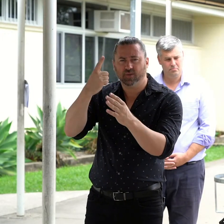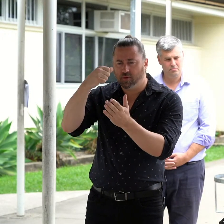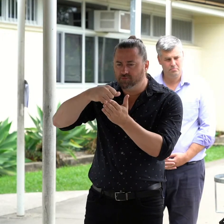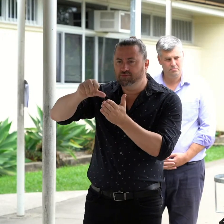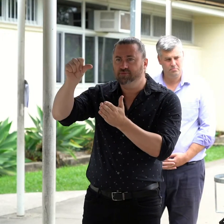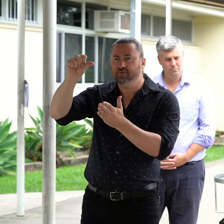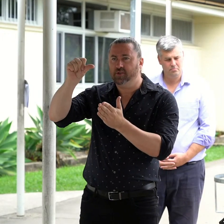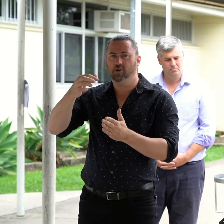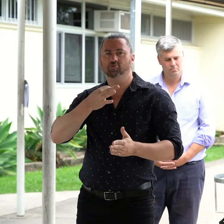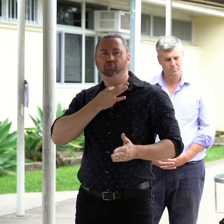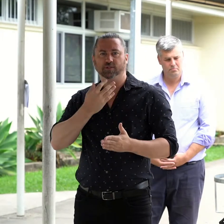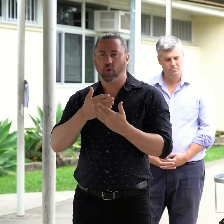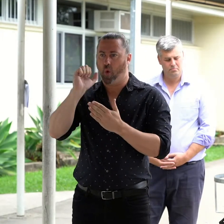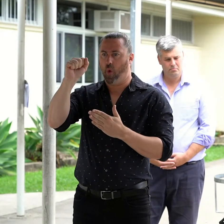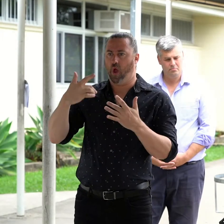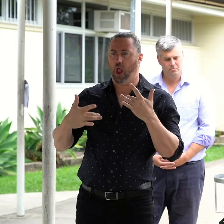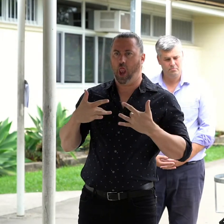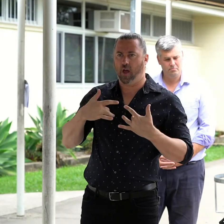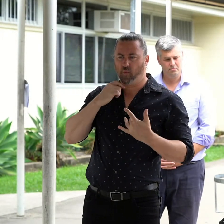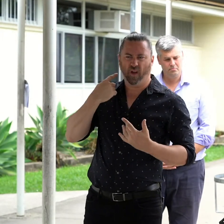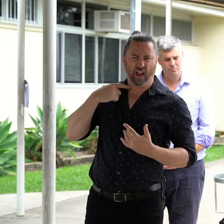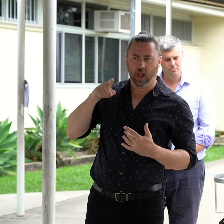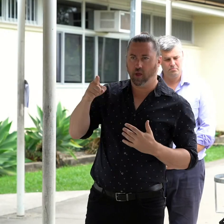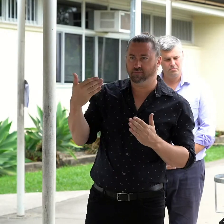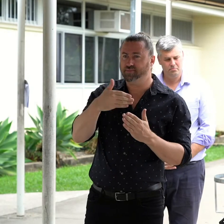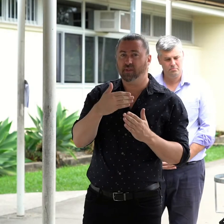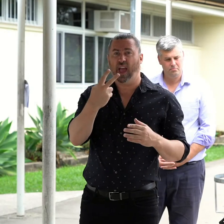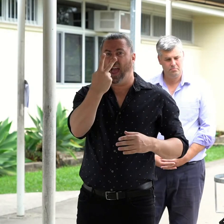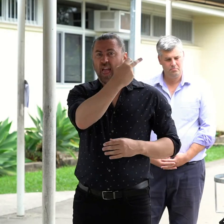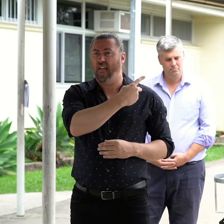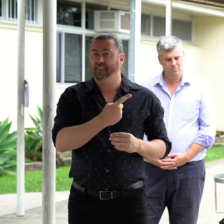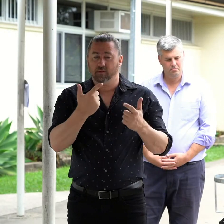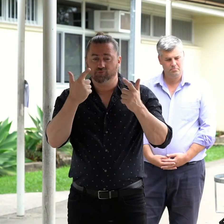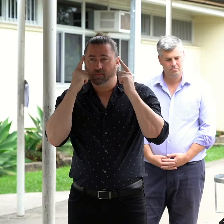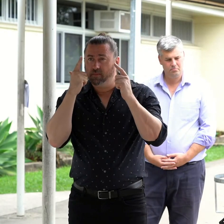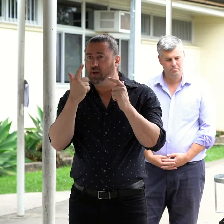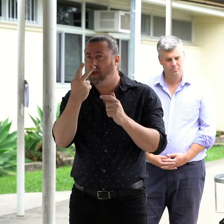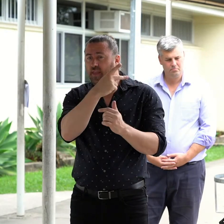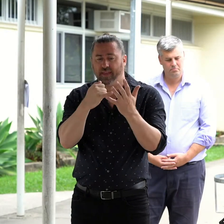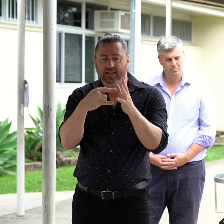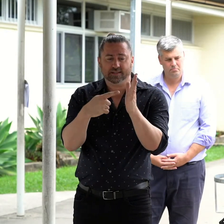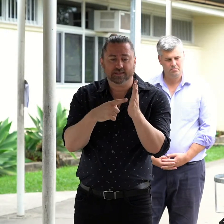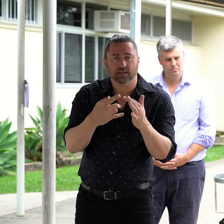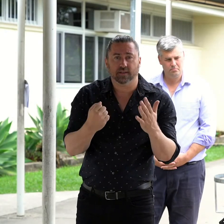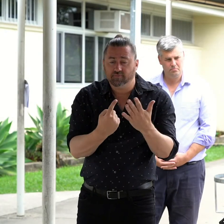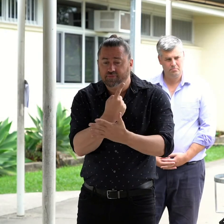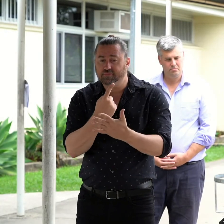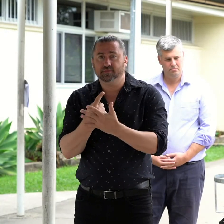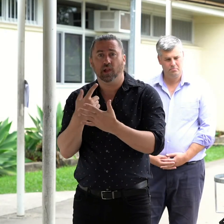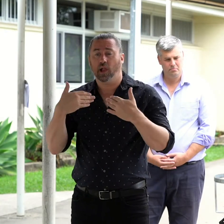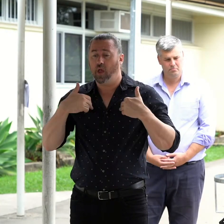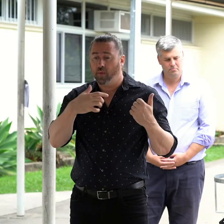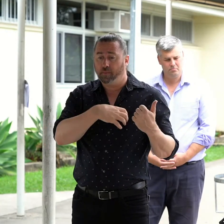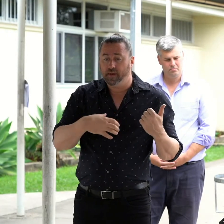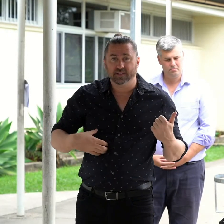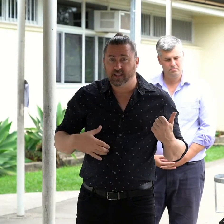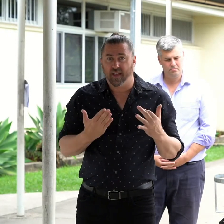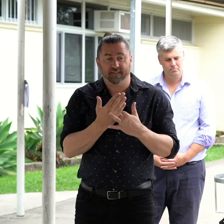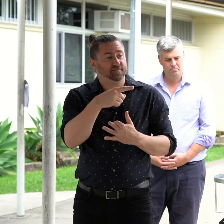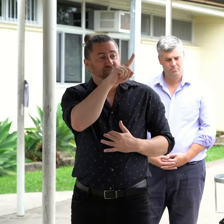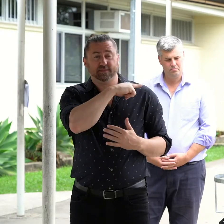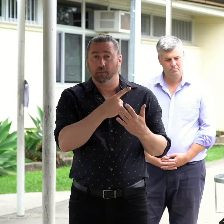some very serious threats. We've seen it interstate, we've seen it with other Premiers, other health officers, health ministers. It